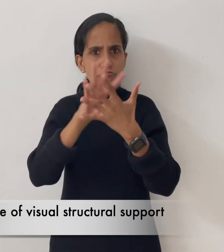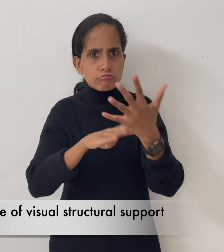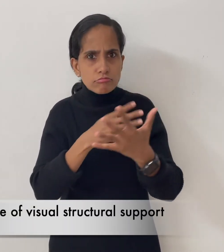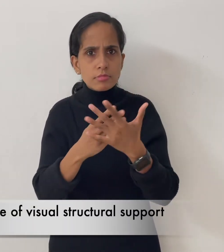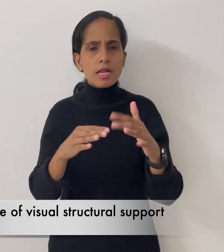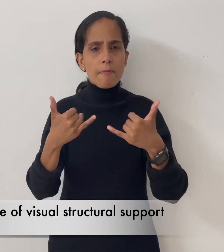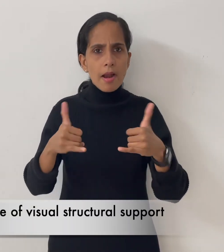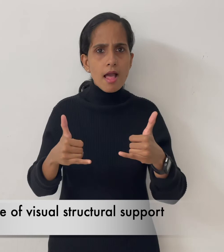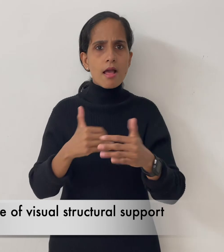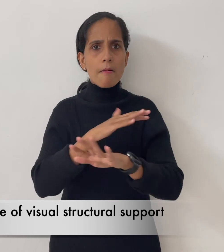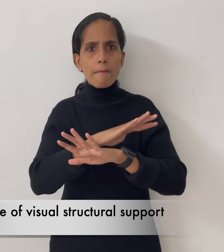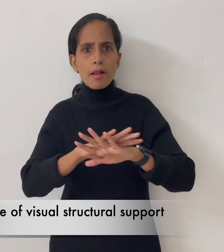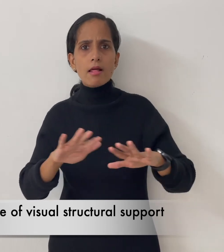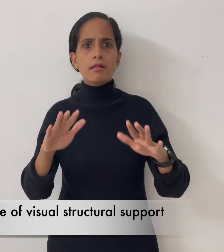use of